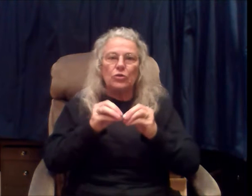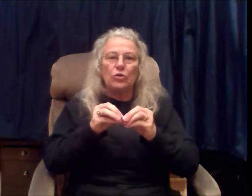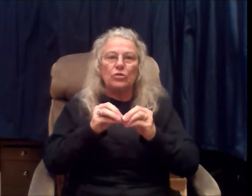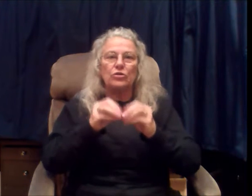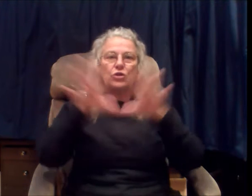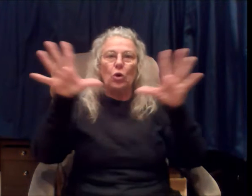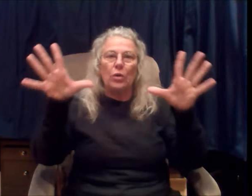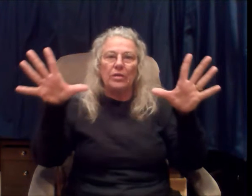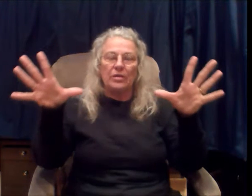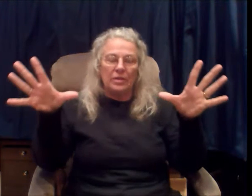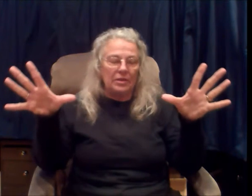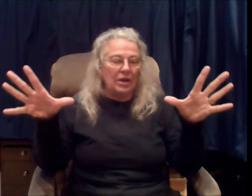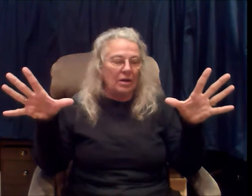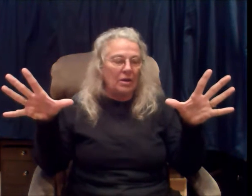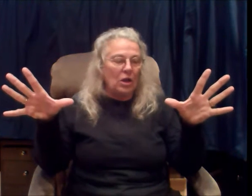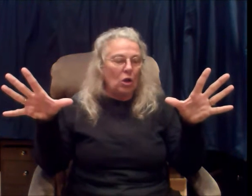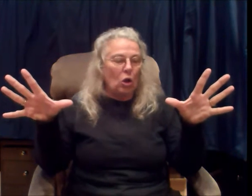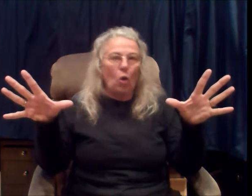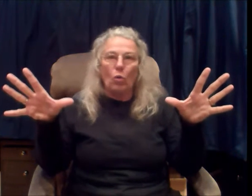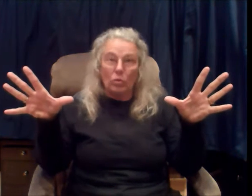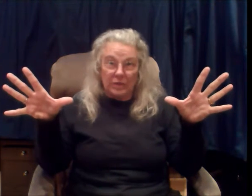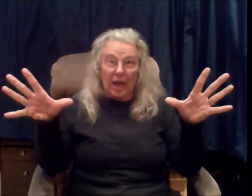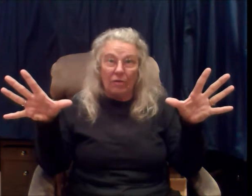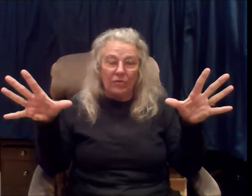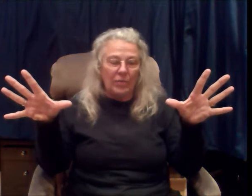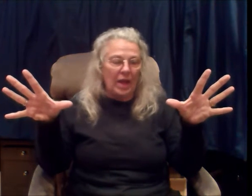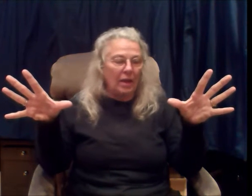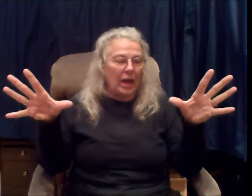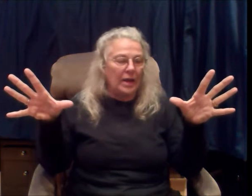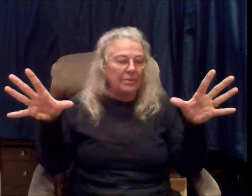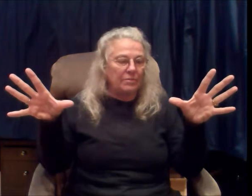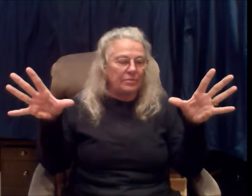you're showing that the glow goes out from that light.